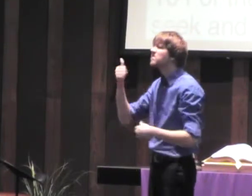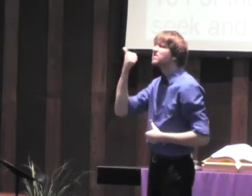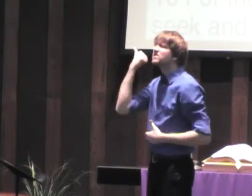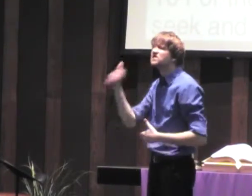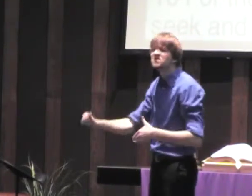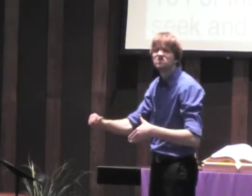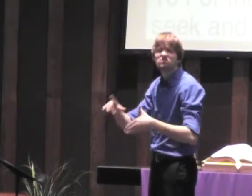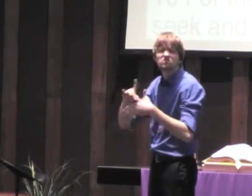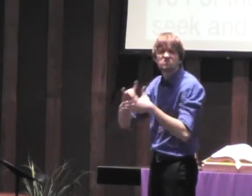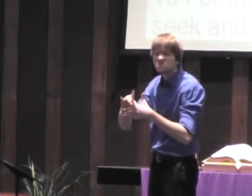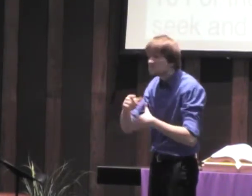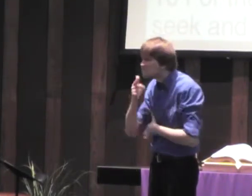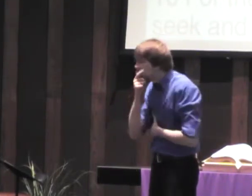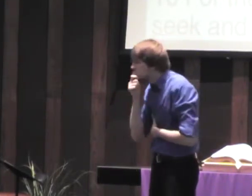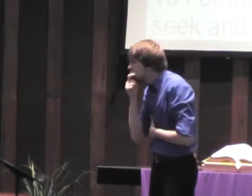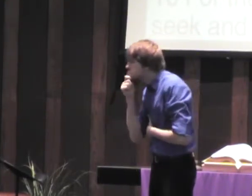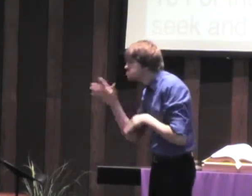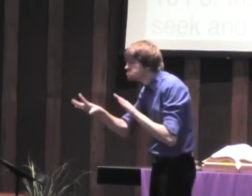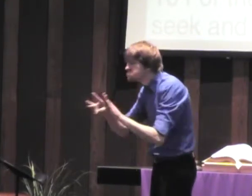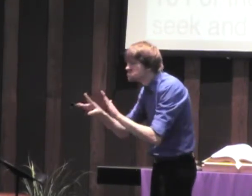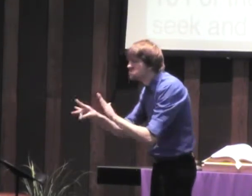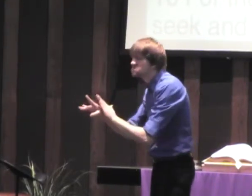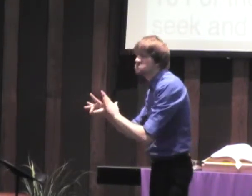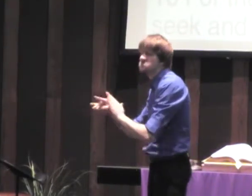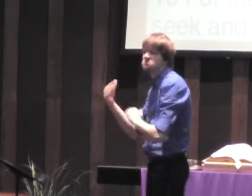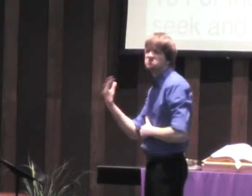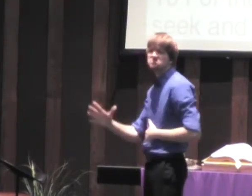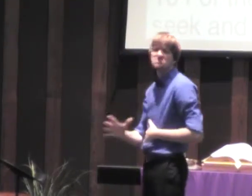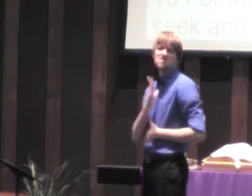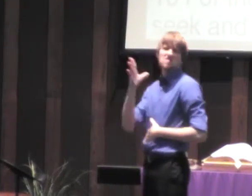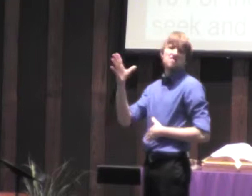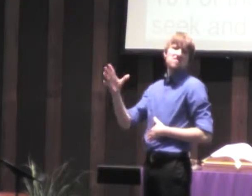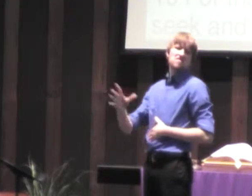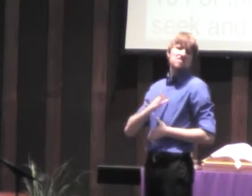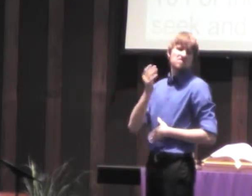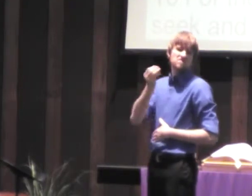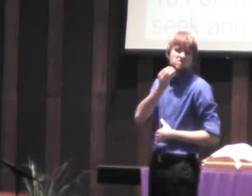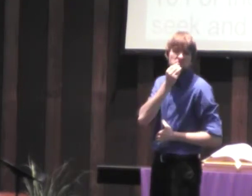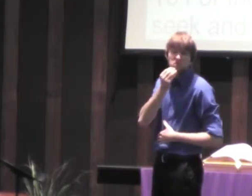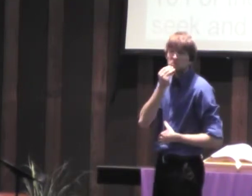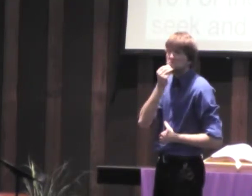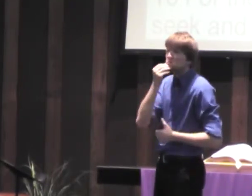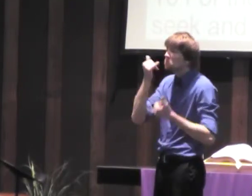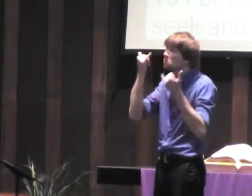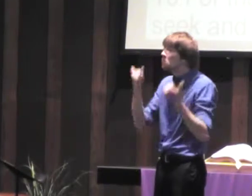the store and get the finest cuts of meat.